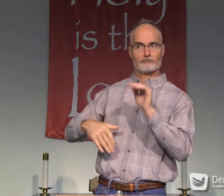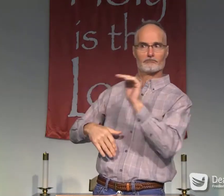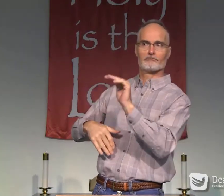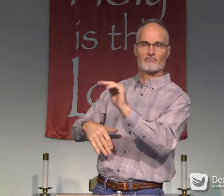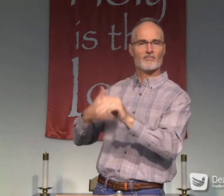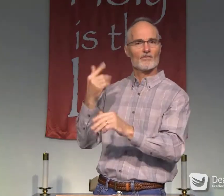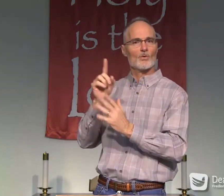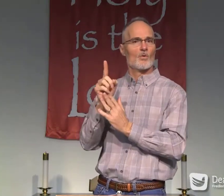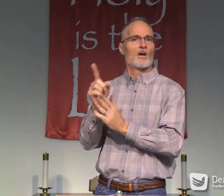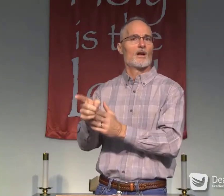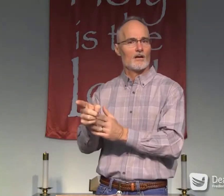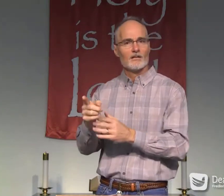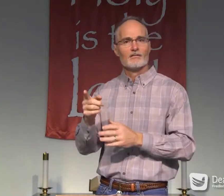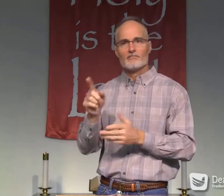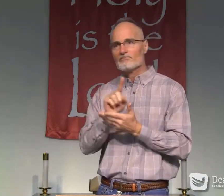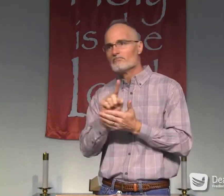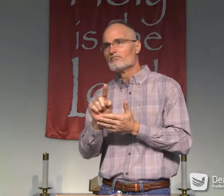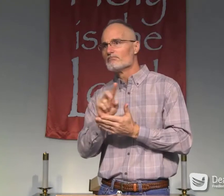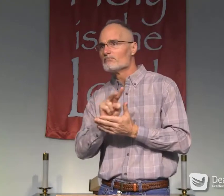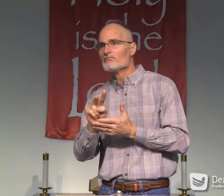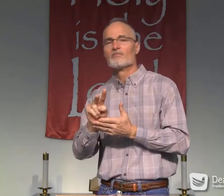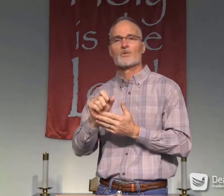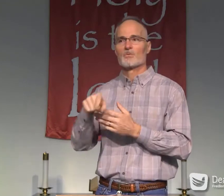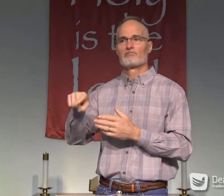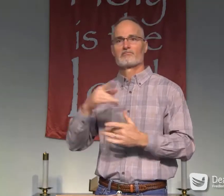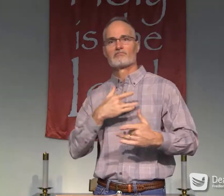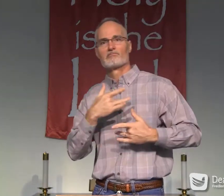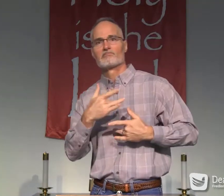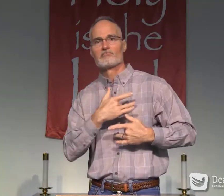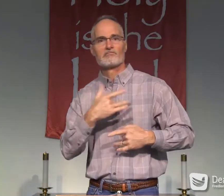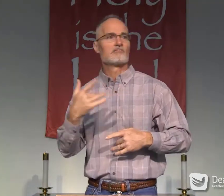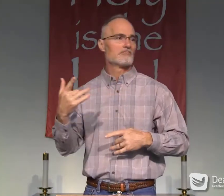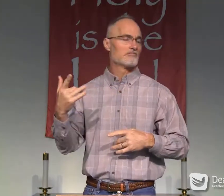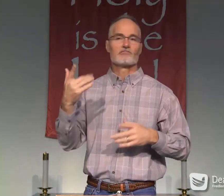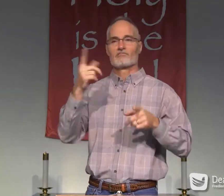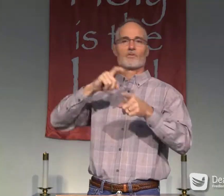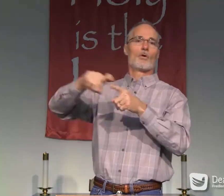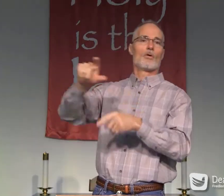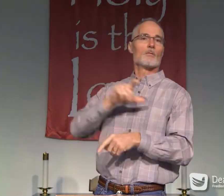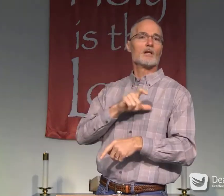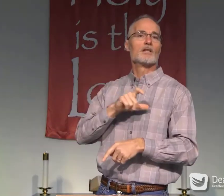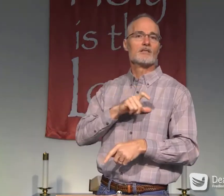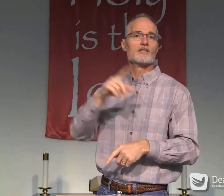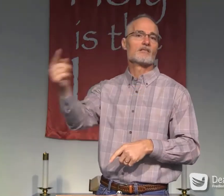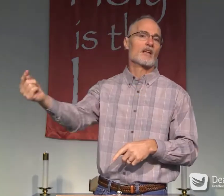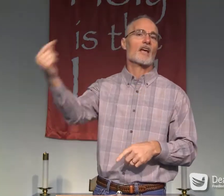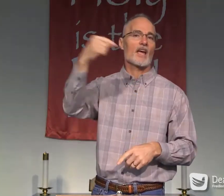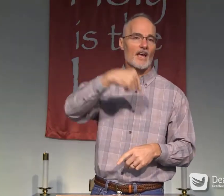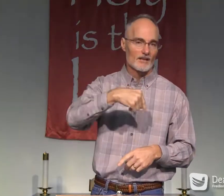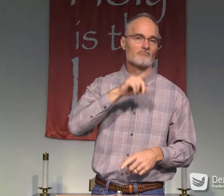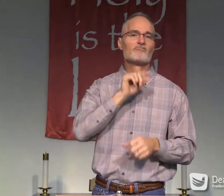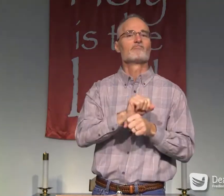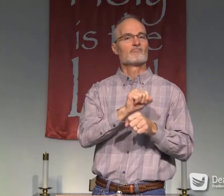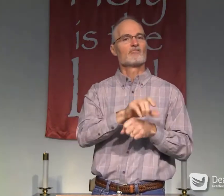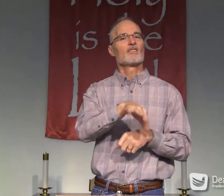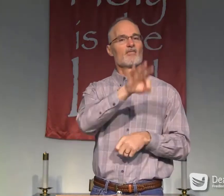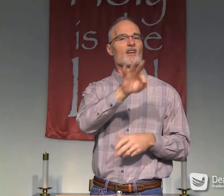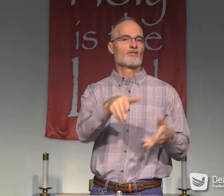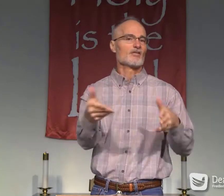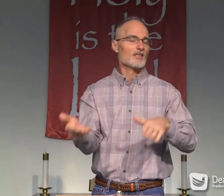But the neighbors had noticed that she hadn't reached out to them for a while, and so they were concerned for her,